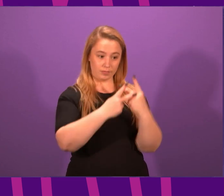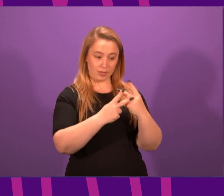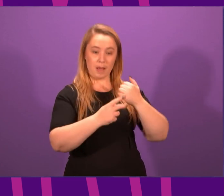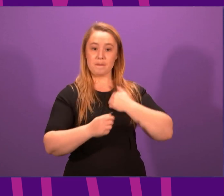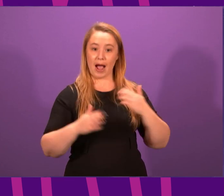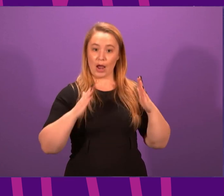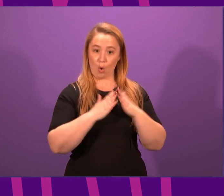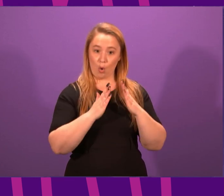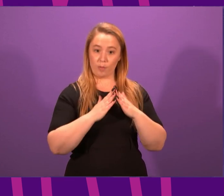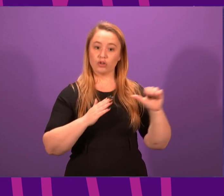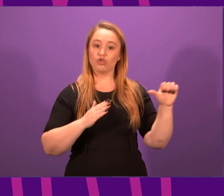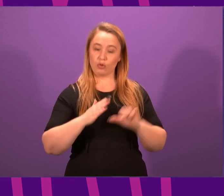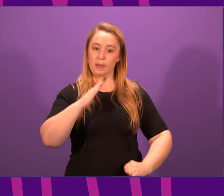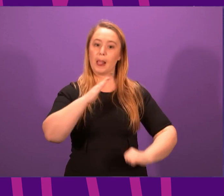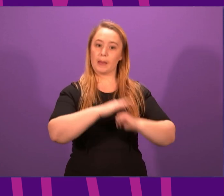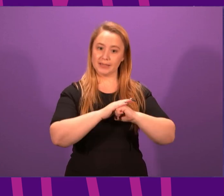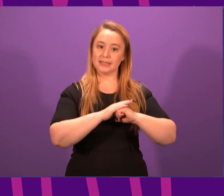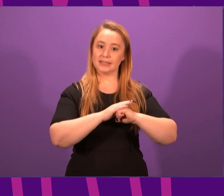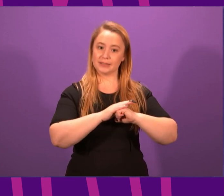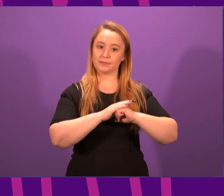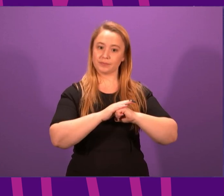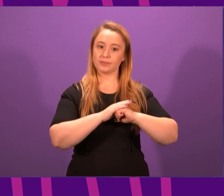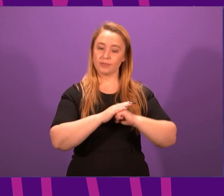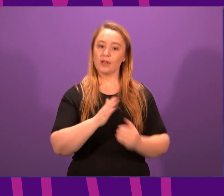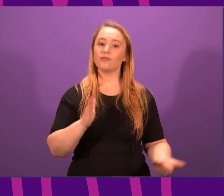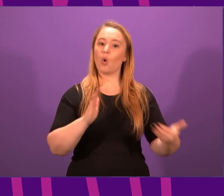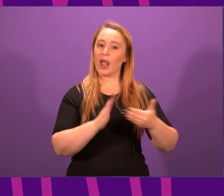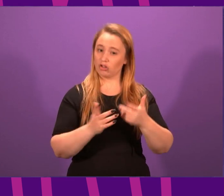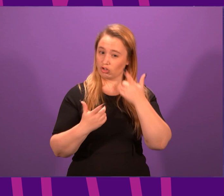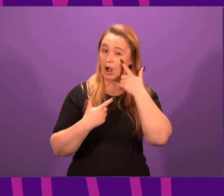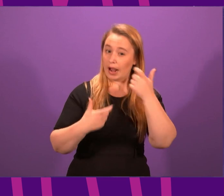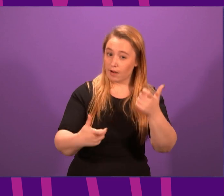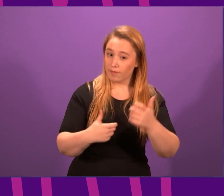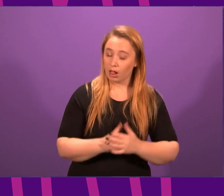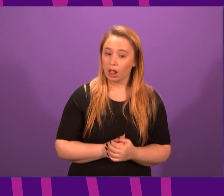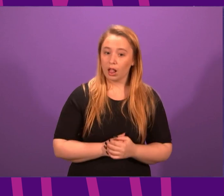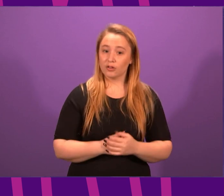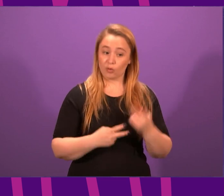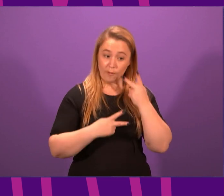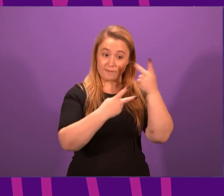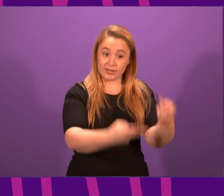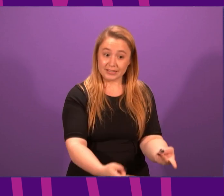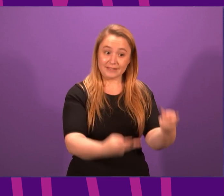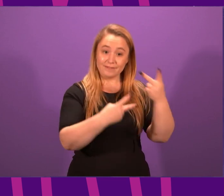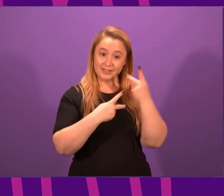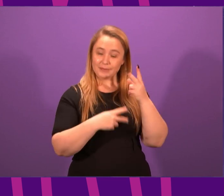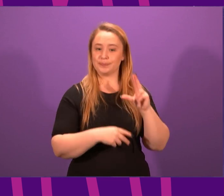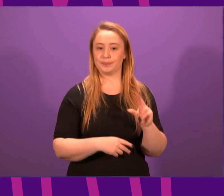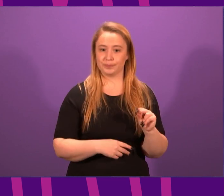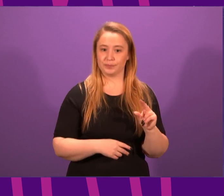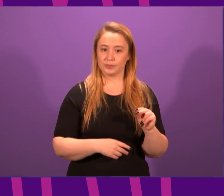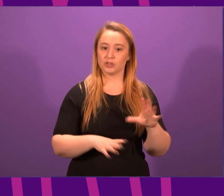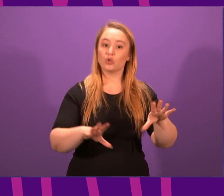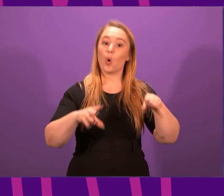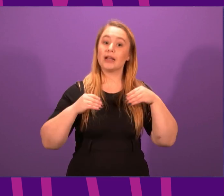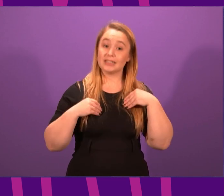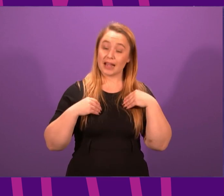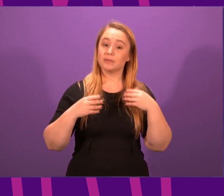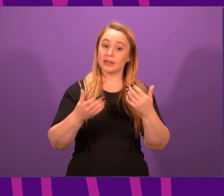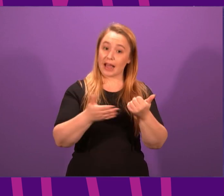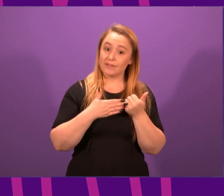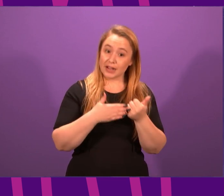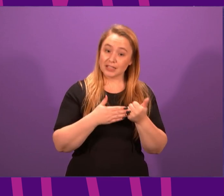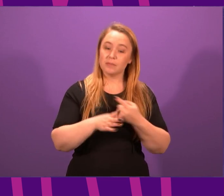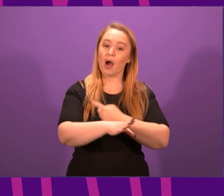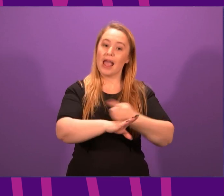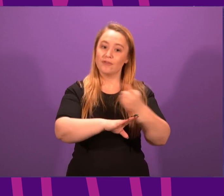should remain in place for a period as an extra precaution. We intend to accept this advice, but that position will be reviewed